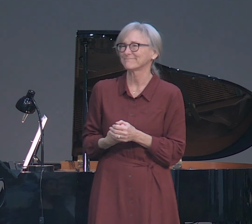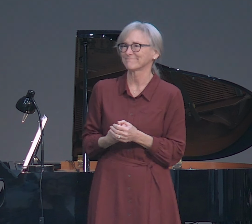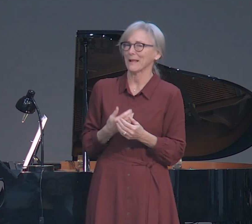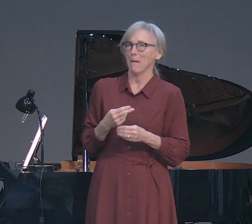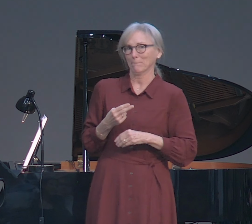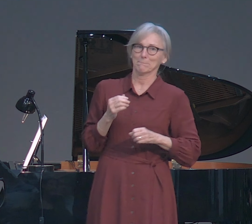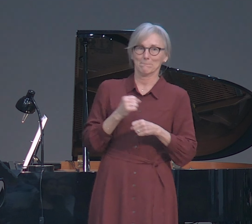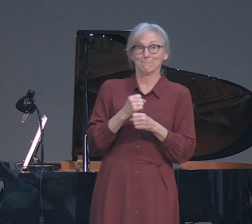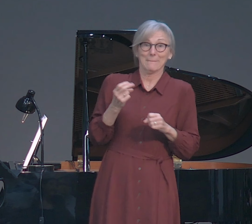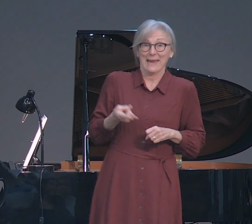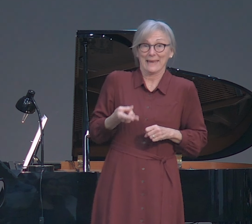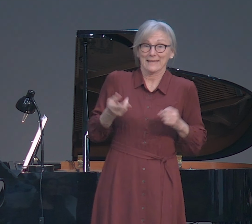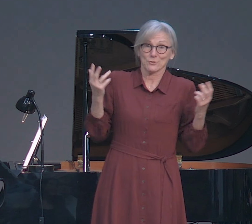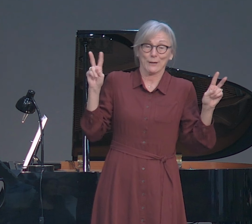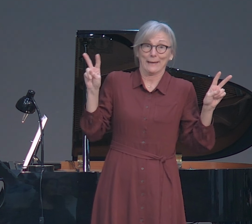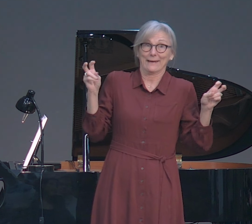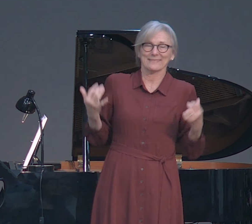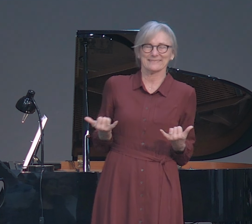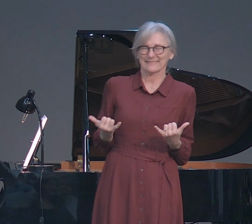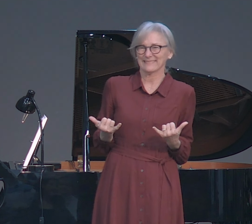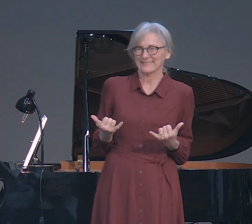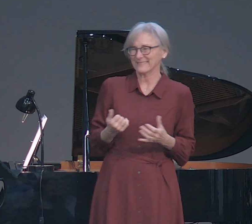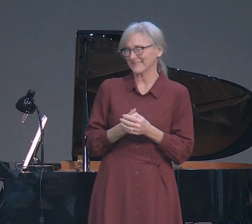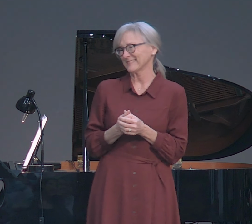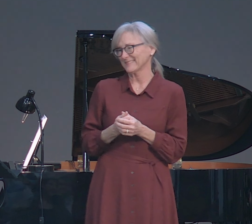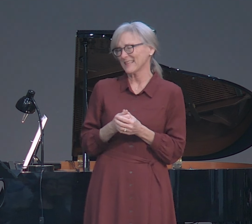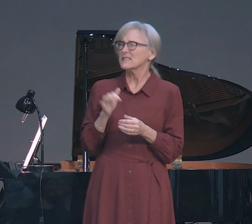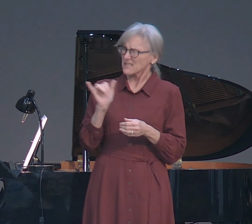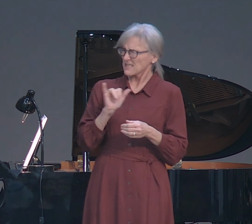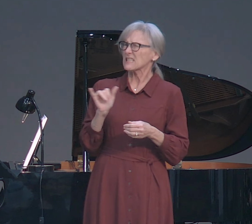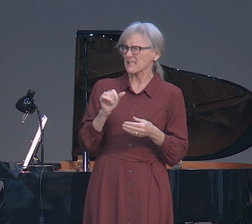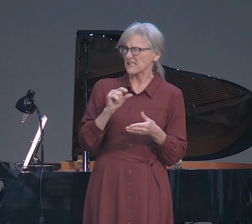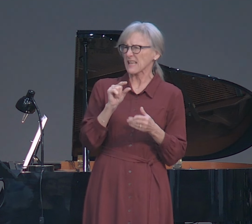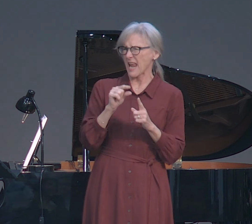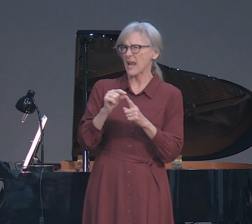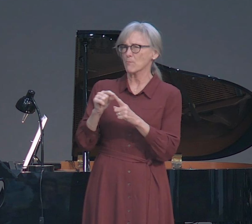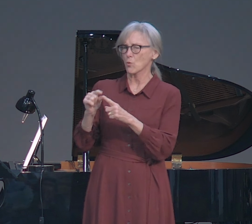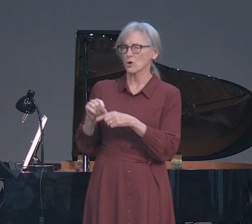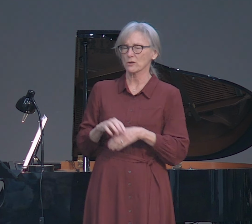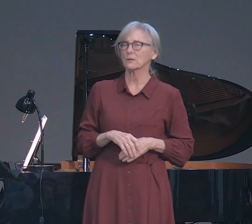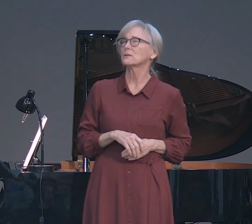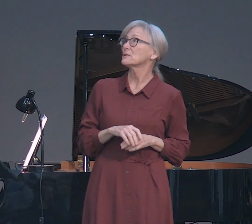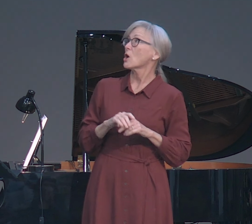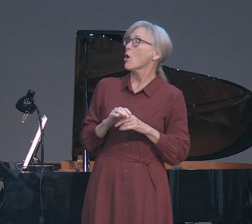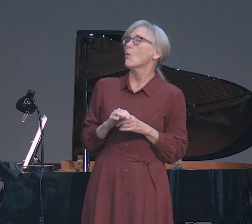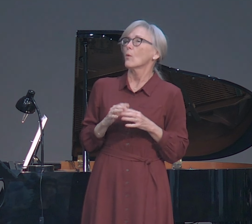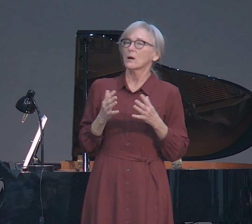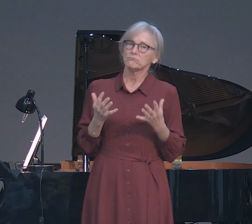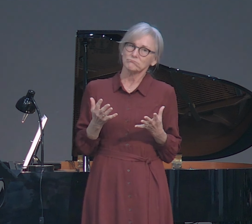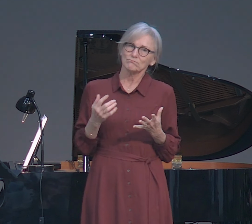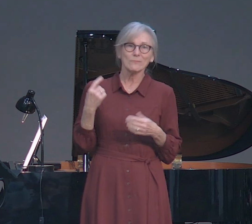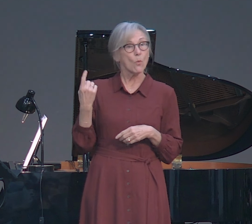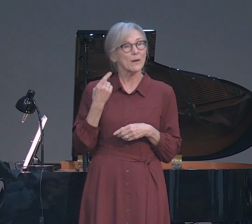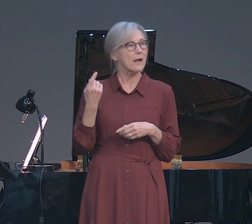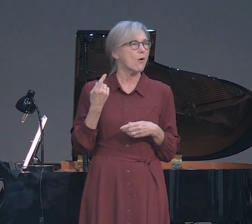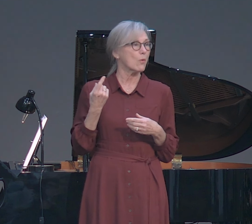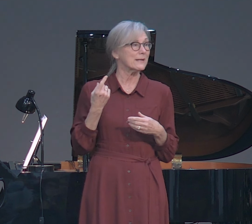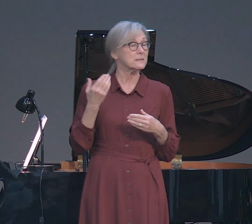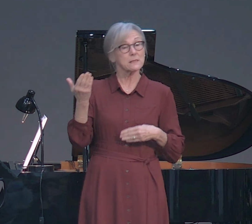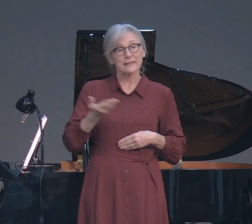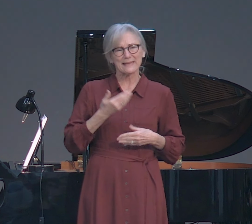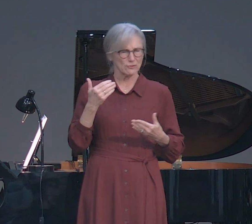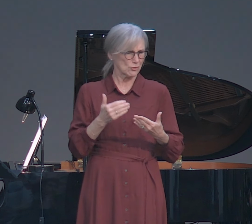So the chorus is still the same. We just have a new verse melody and some new chords in there. So we're going to do what we always do with new songs and just